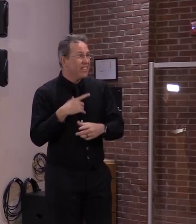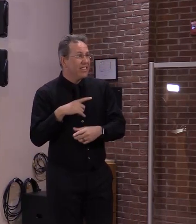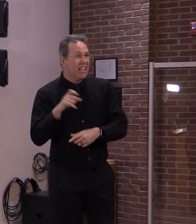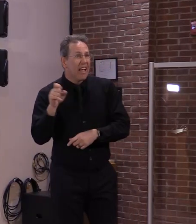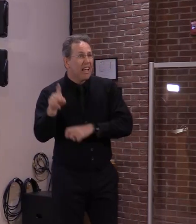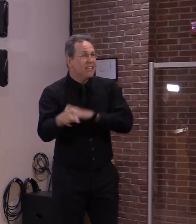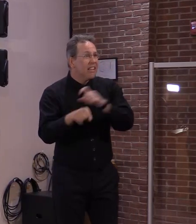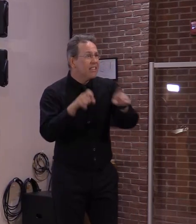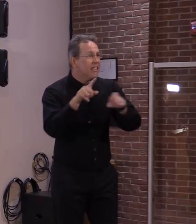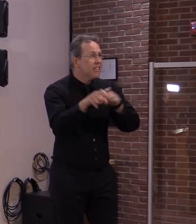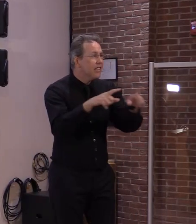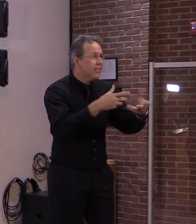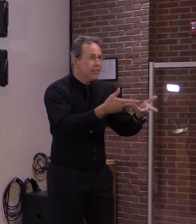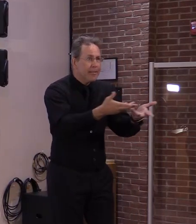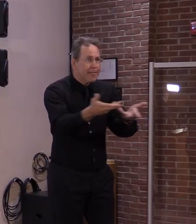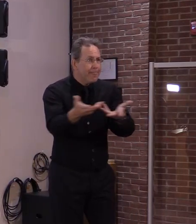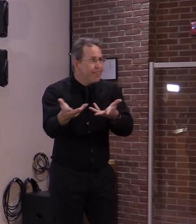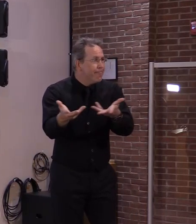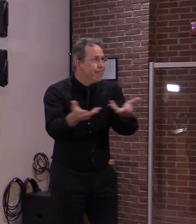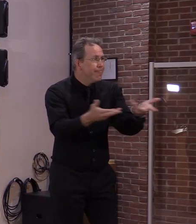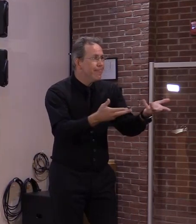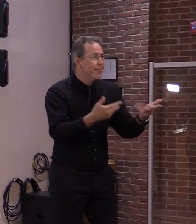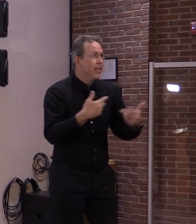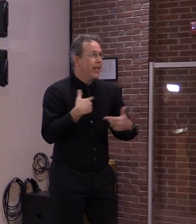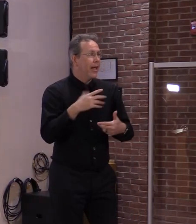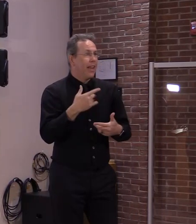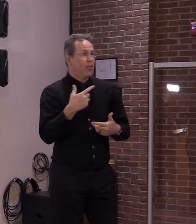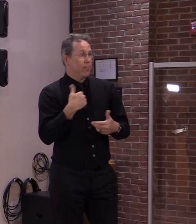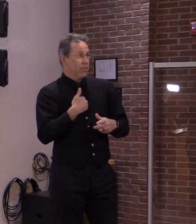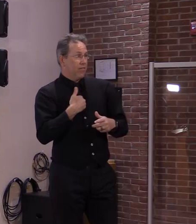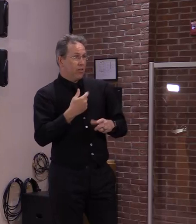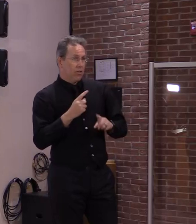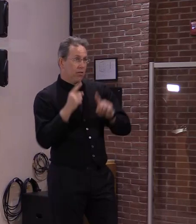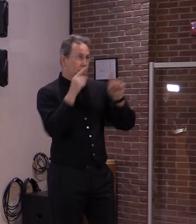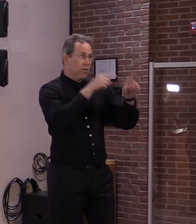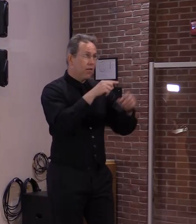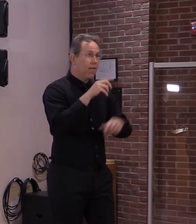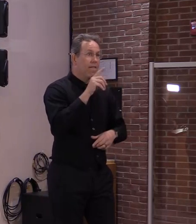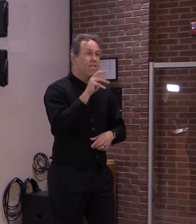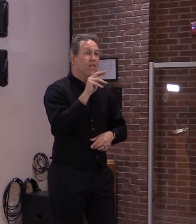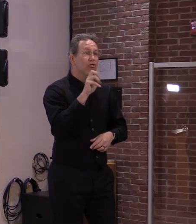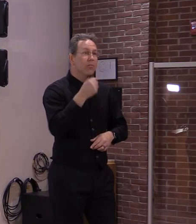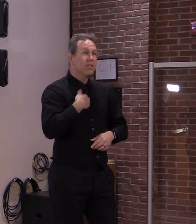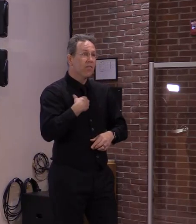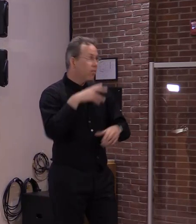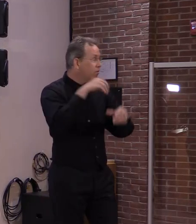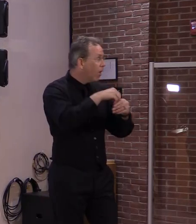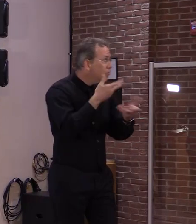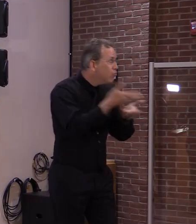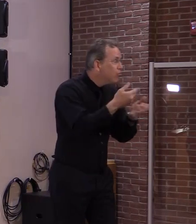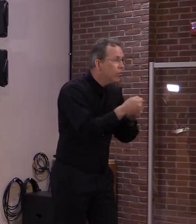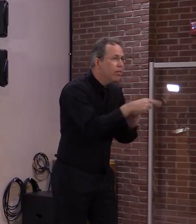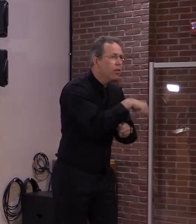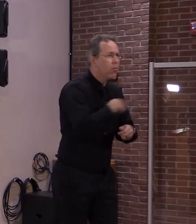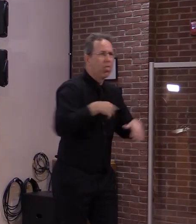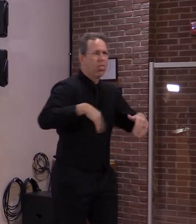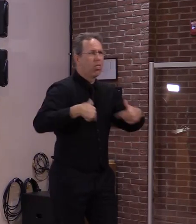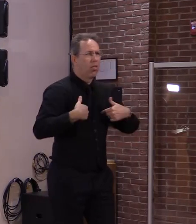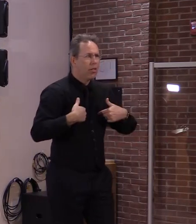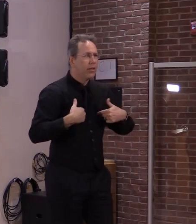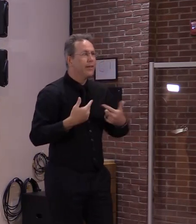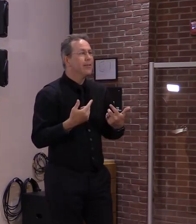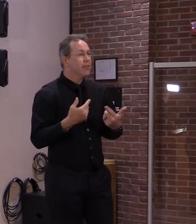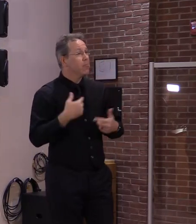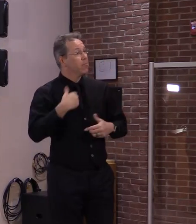served either, but my dad certainly did, and I have many friends who did. I have a lot of many people I admire